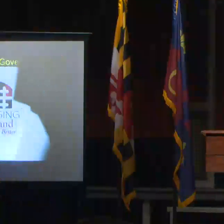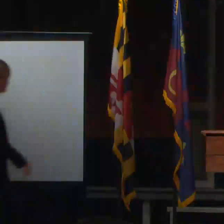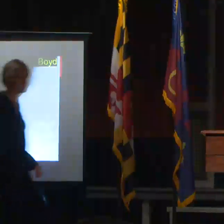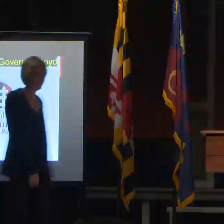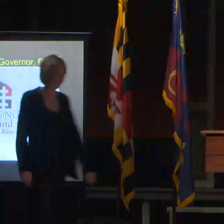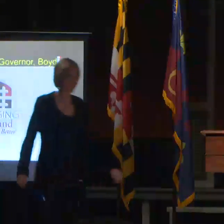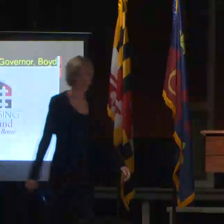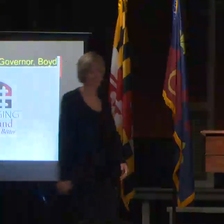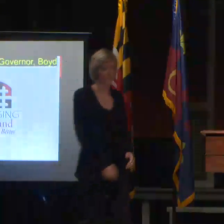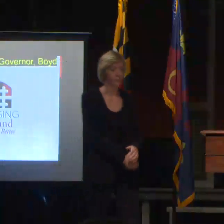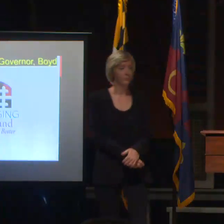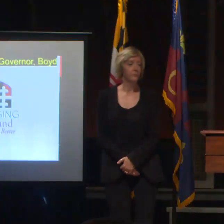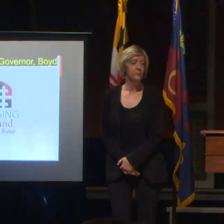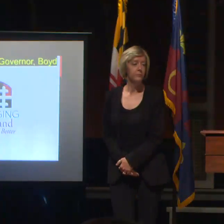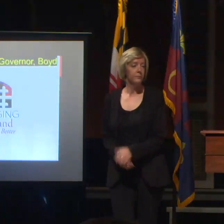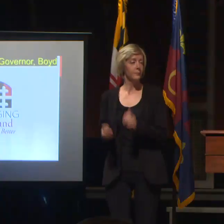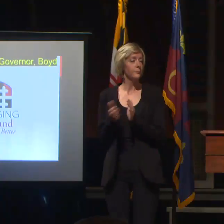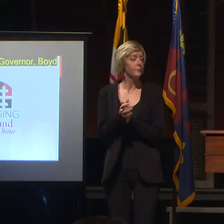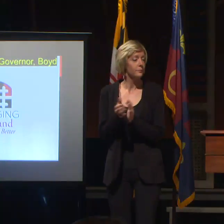Oh, come on.